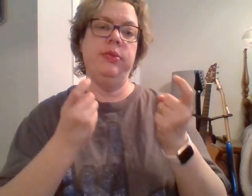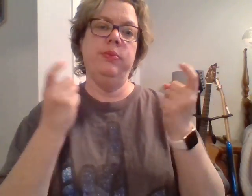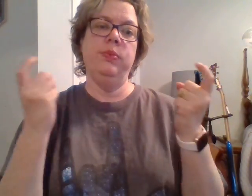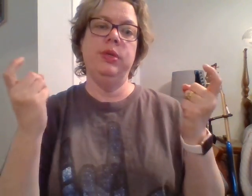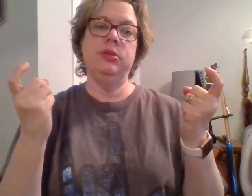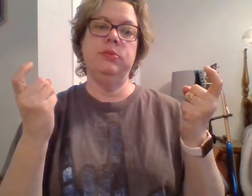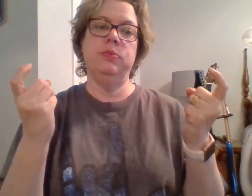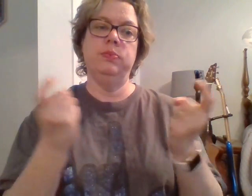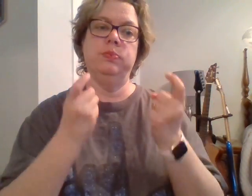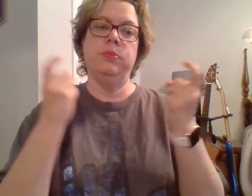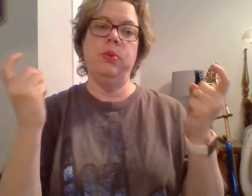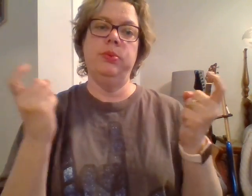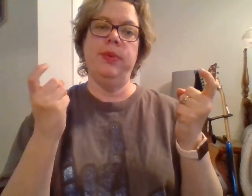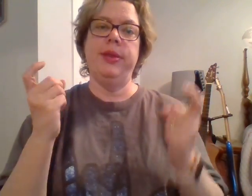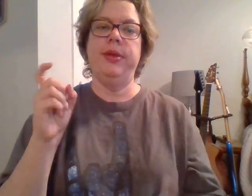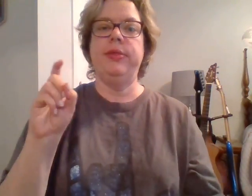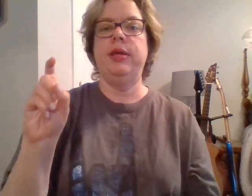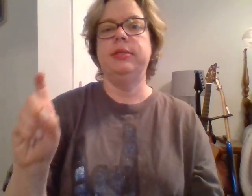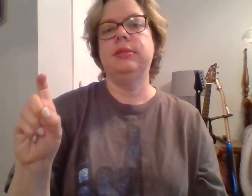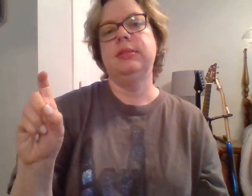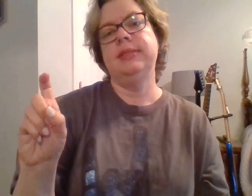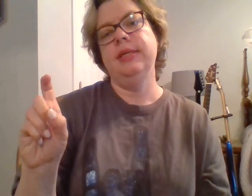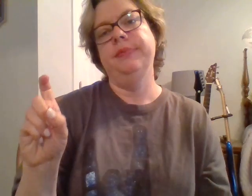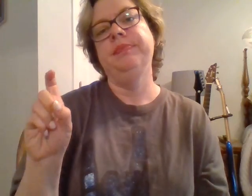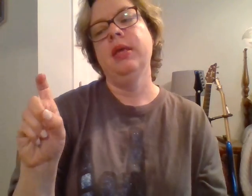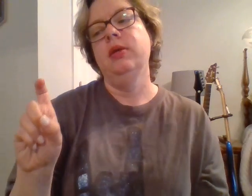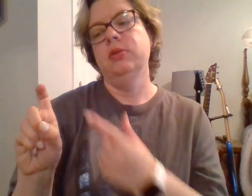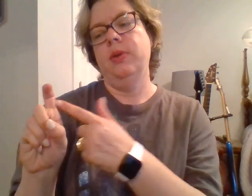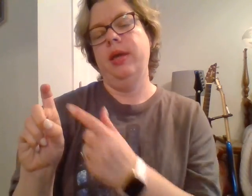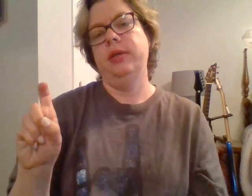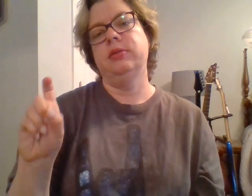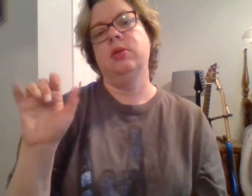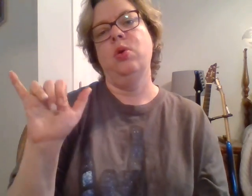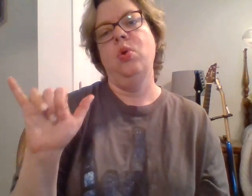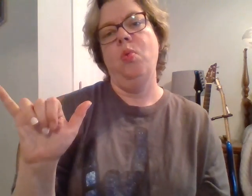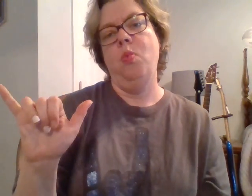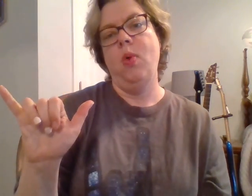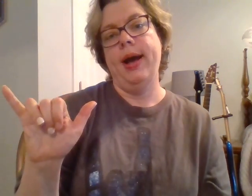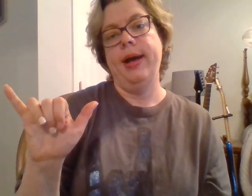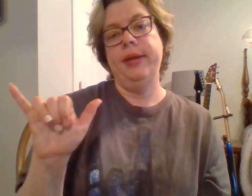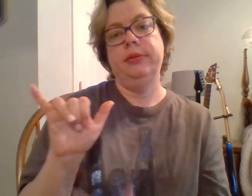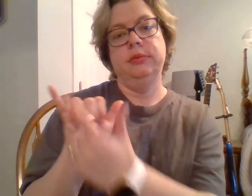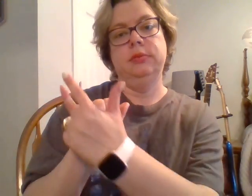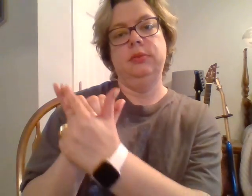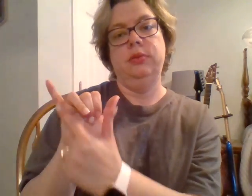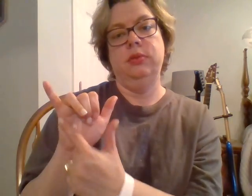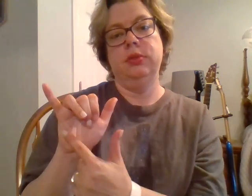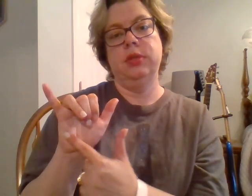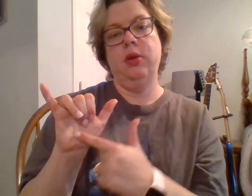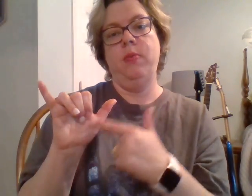when we roll it around like that, it's sin. So X, Y, looks like a